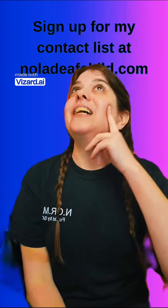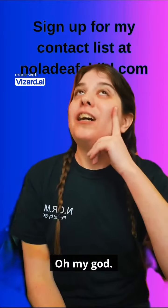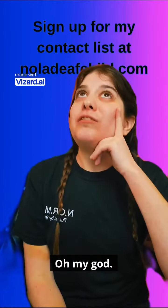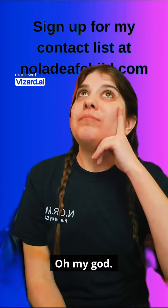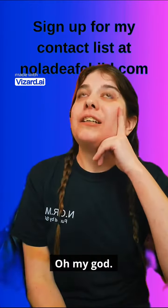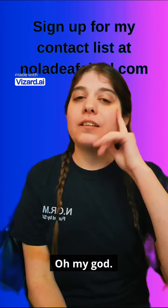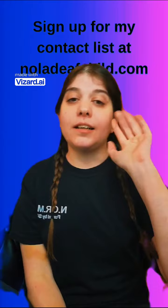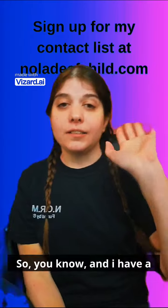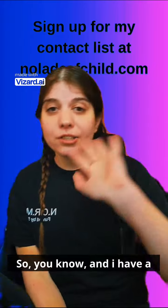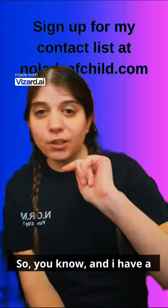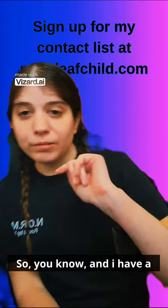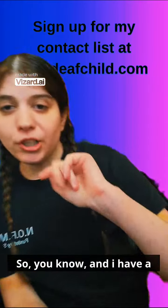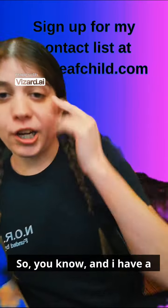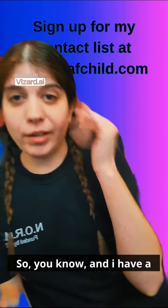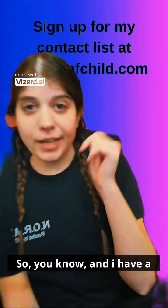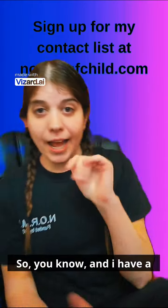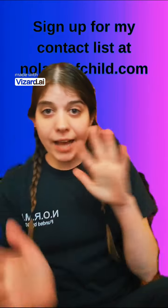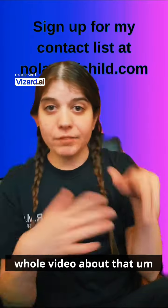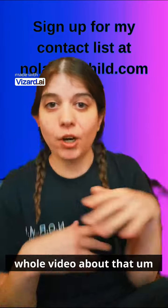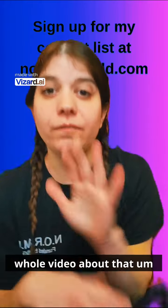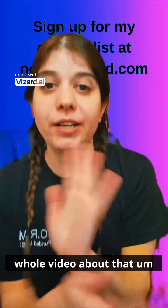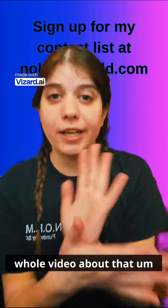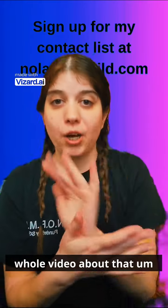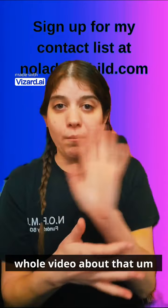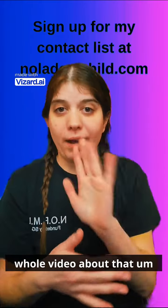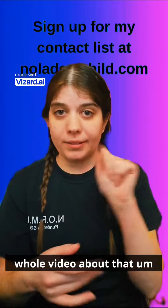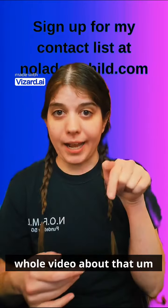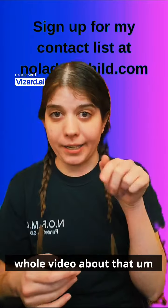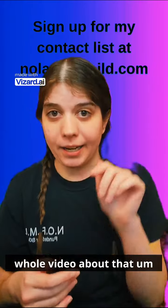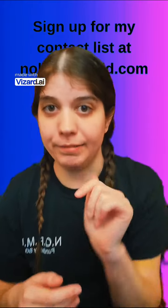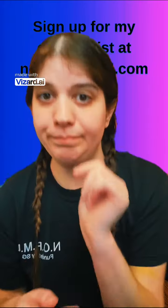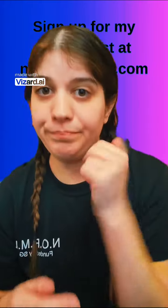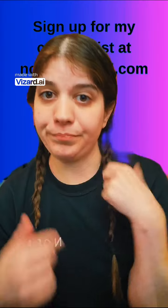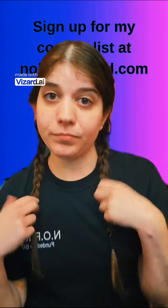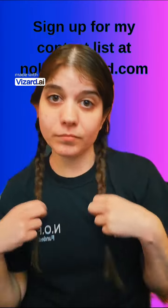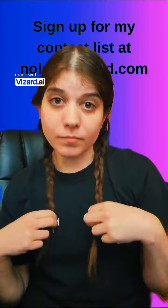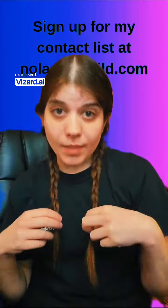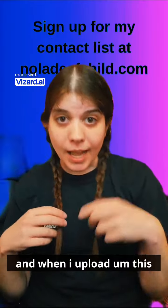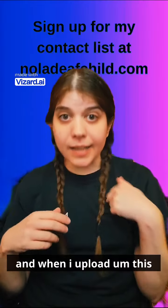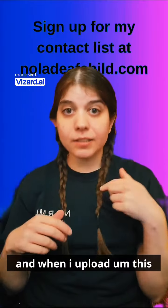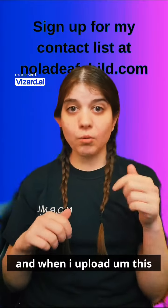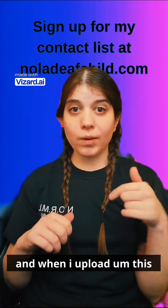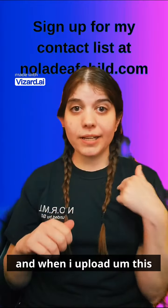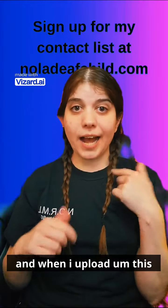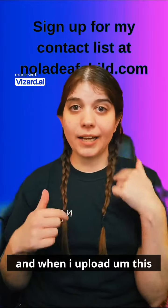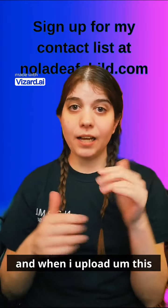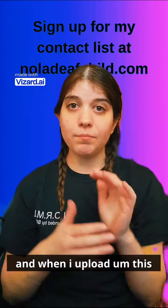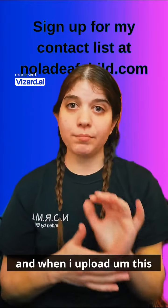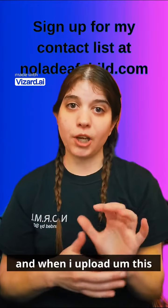my god. So, and I have a whole video about that. And when I upload